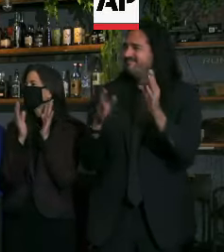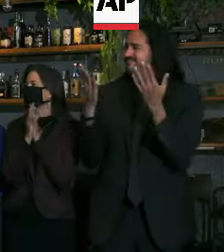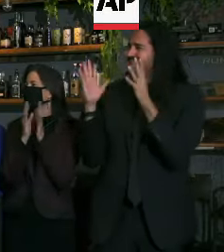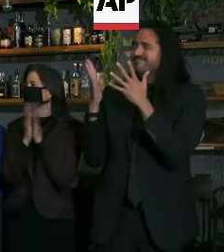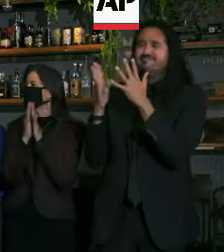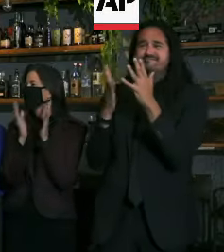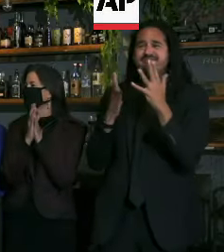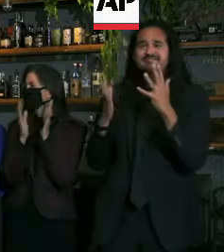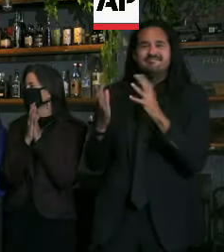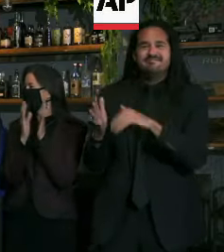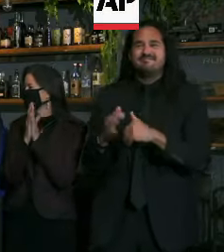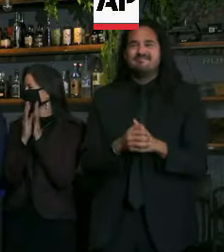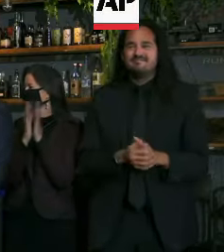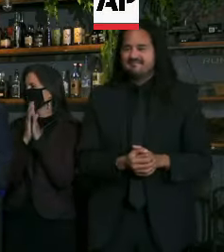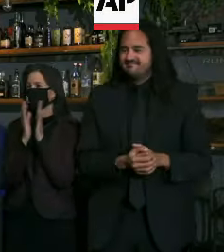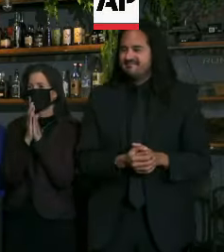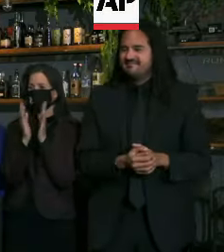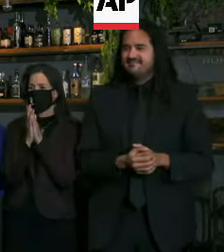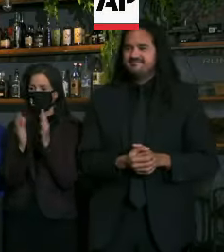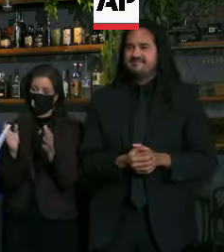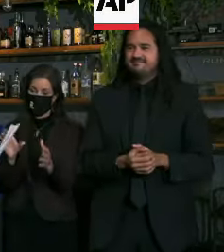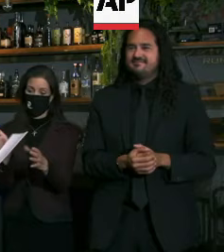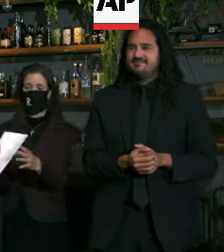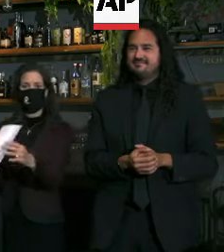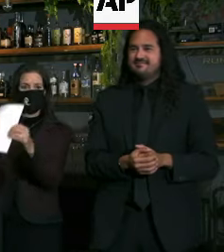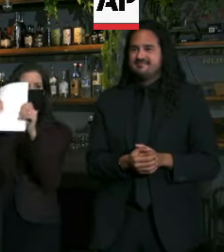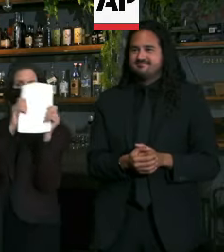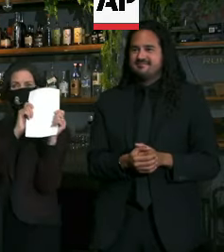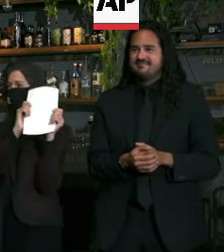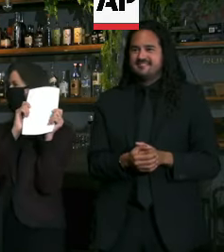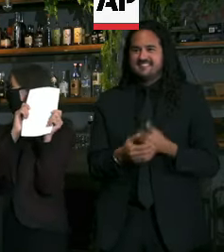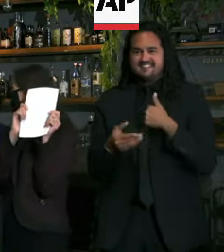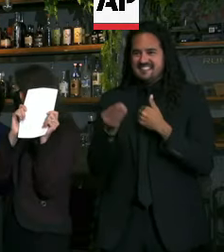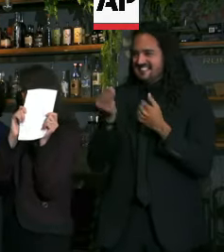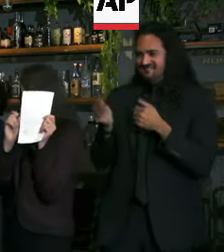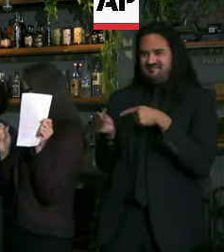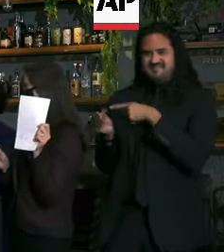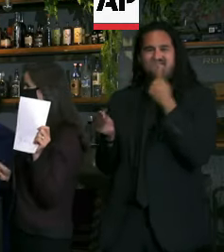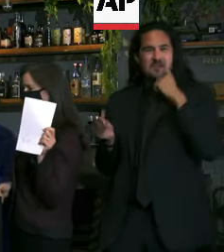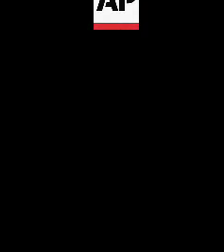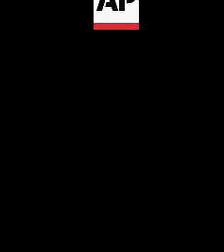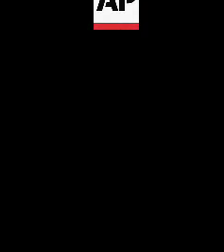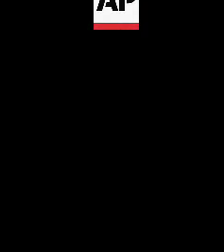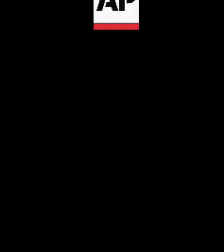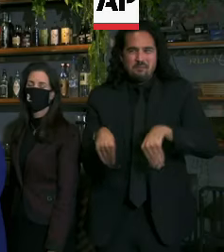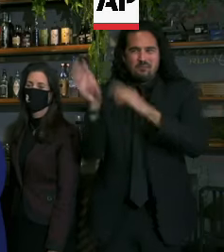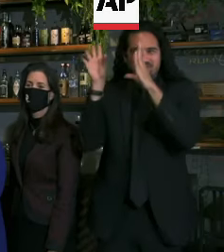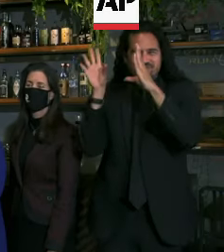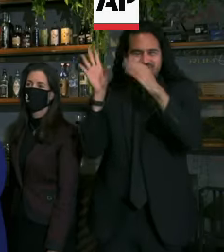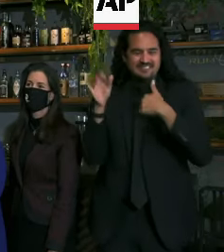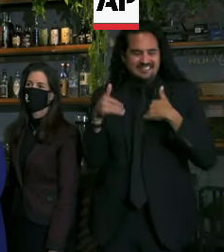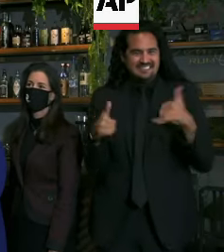assembly member. Well, we got to do the mayor. You got to do mayor. Sorry, Congress. Wait, assemblywoman.